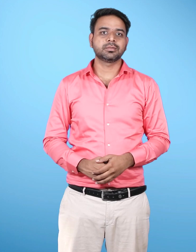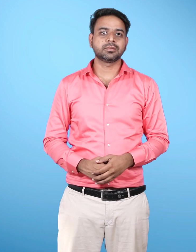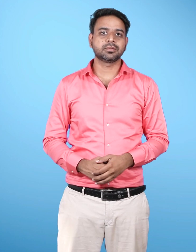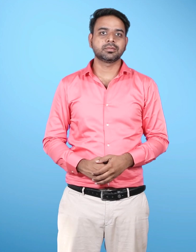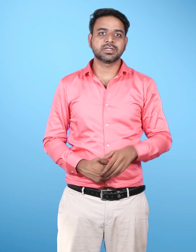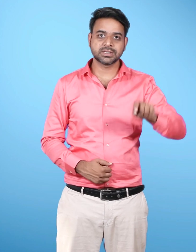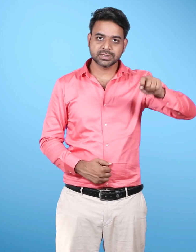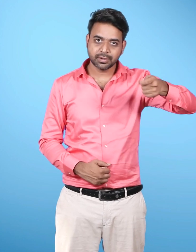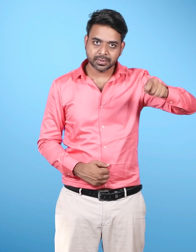key,